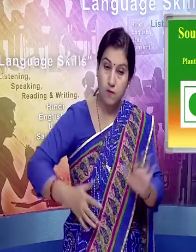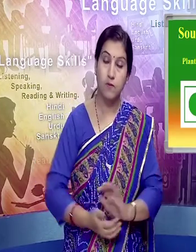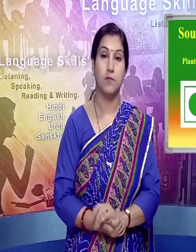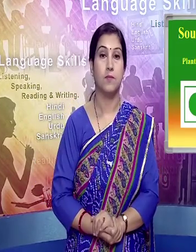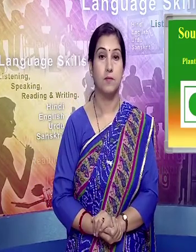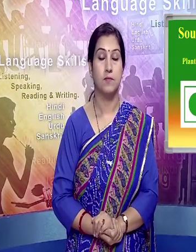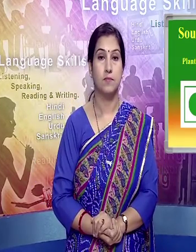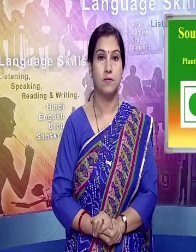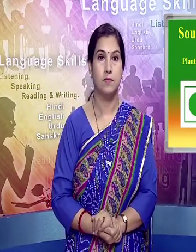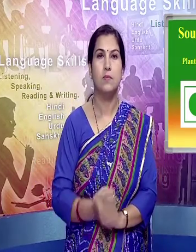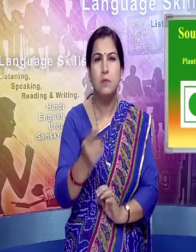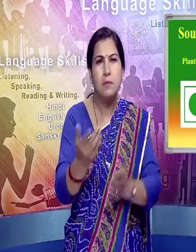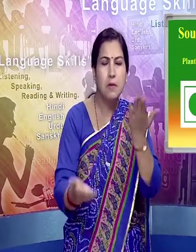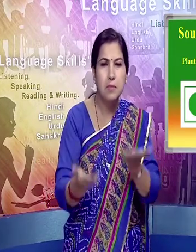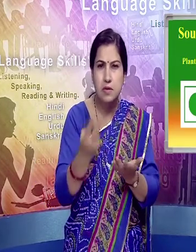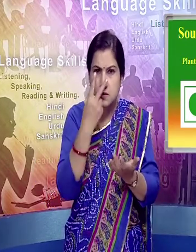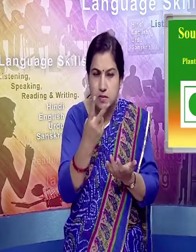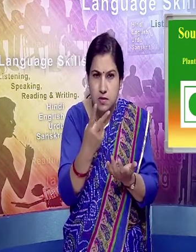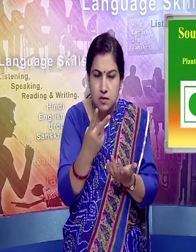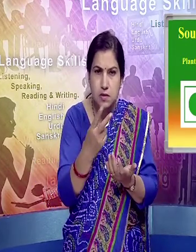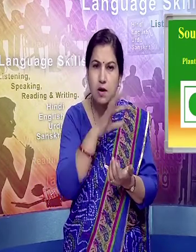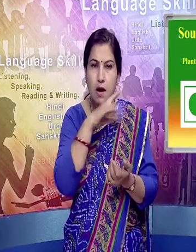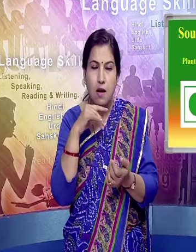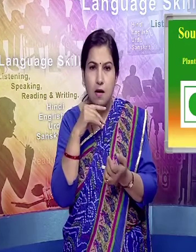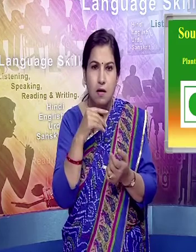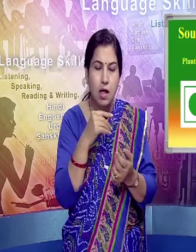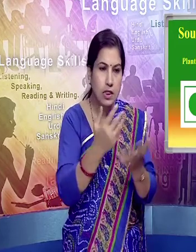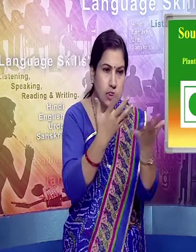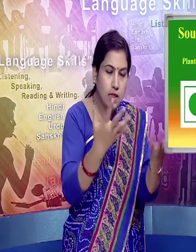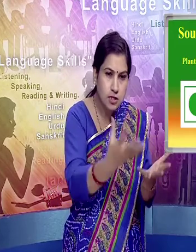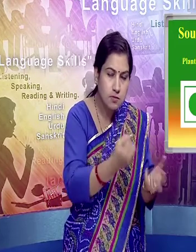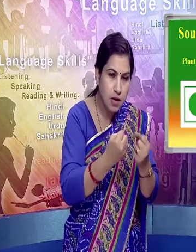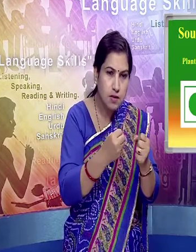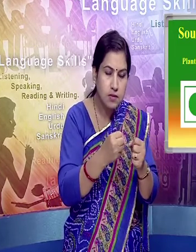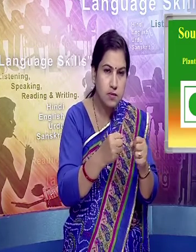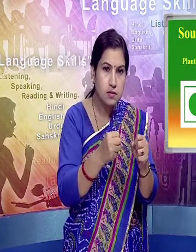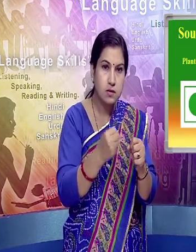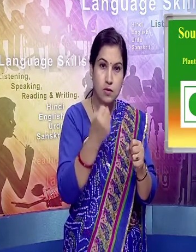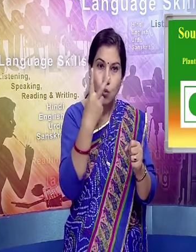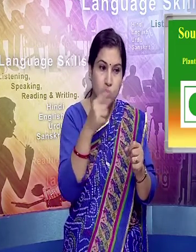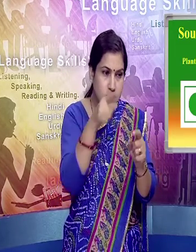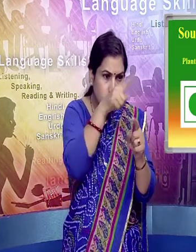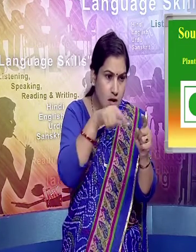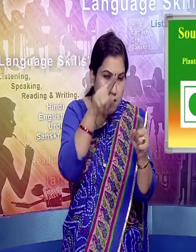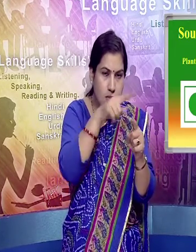You must have seen two colors, two circles, which